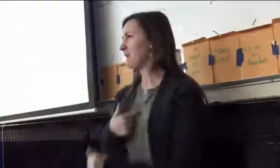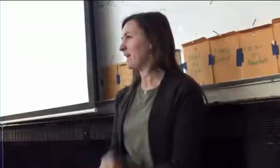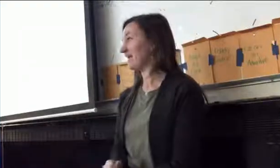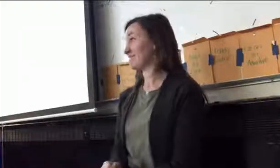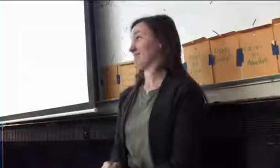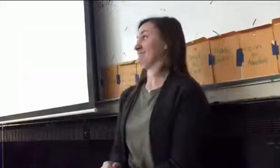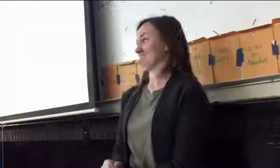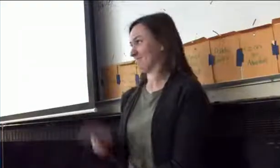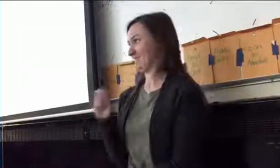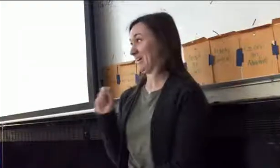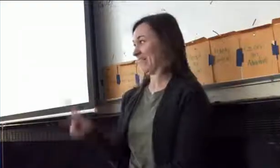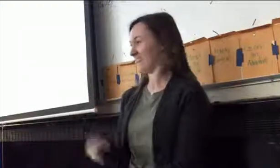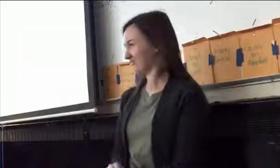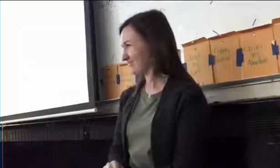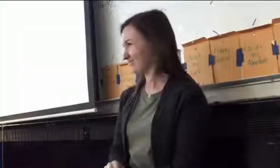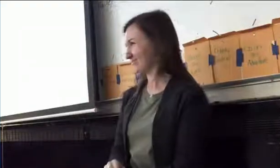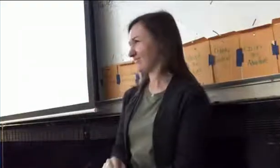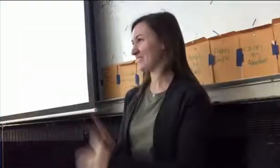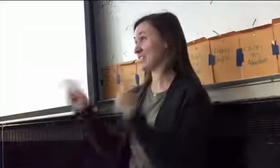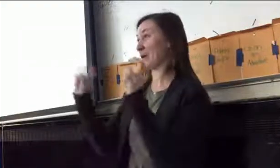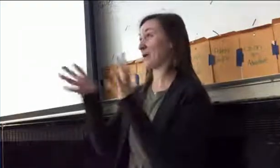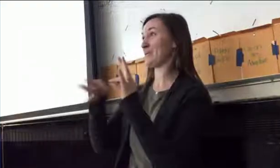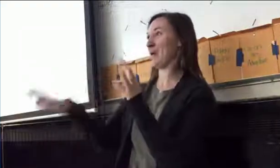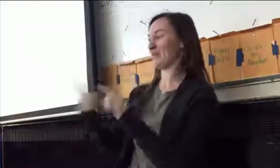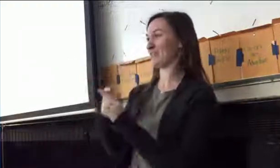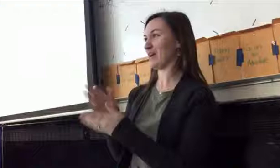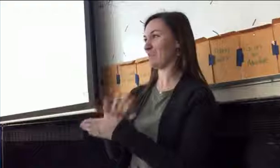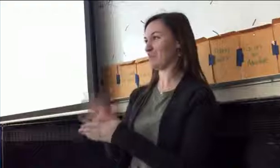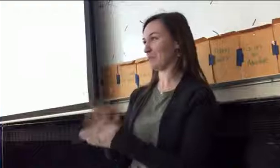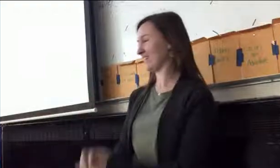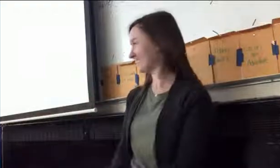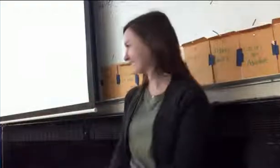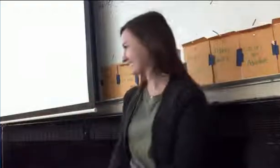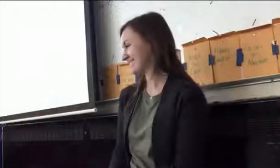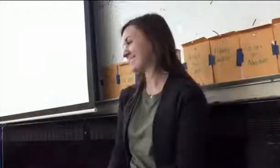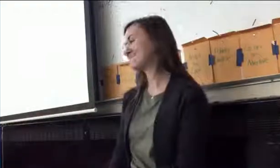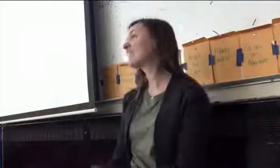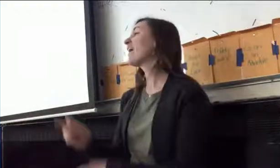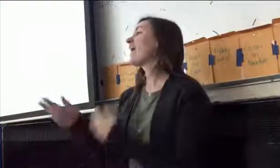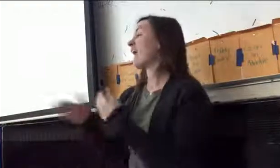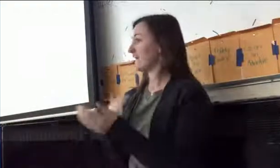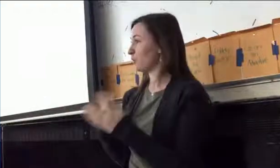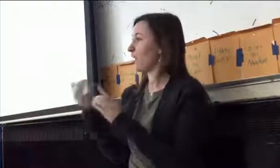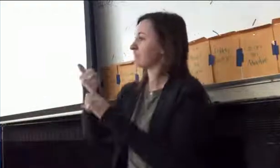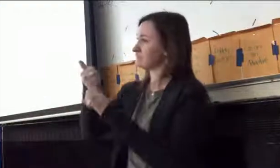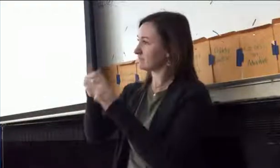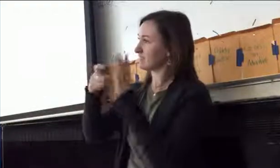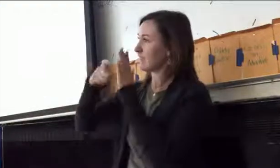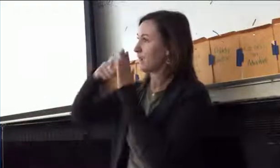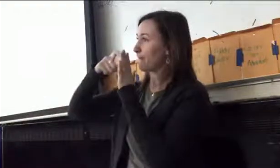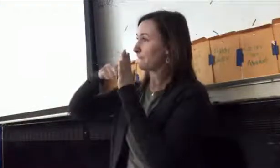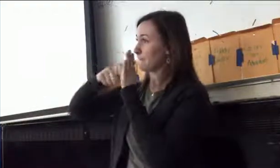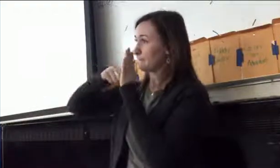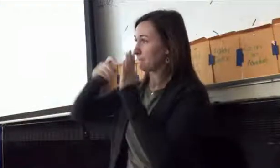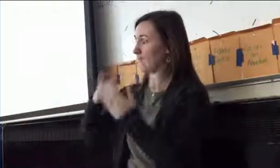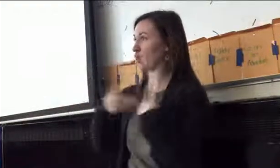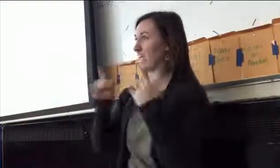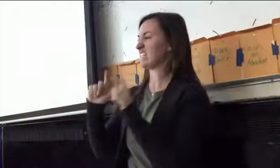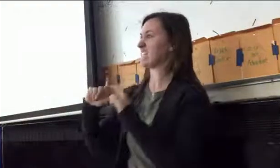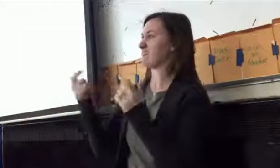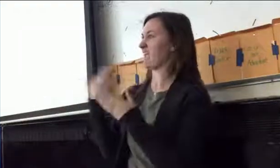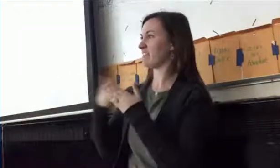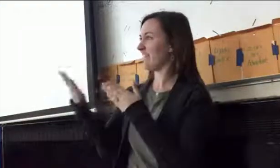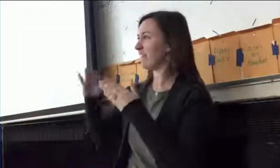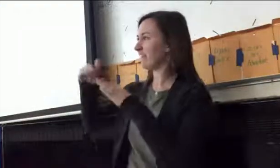Sure. That's what he said. I assume that that's what he said. But anyway, so he's a miner, and he has this giant thing that goes like this, and